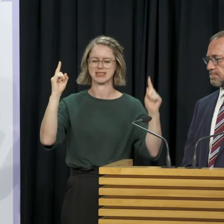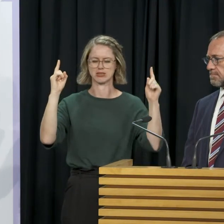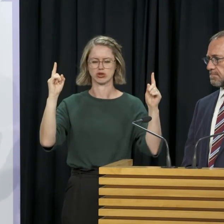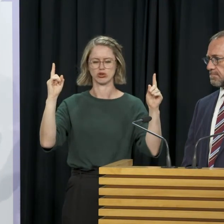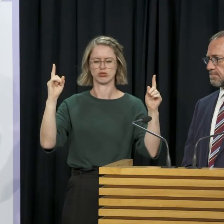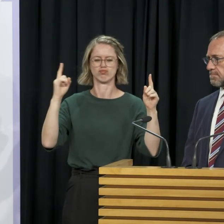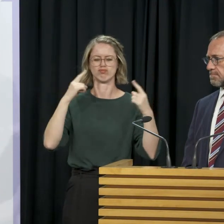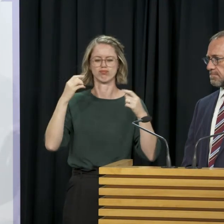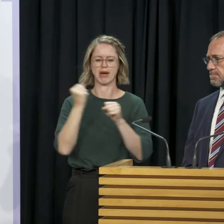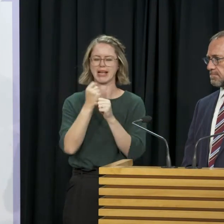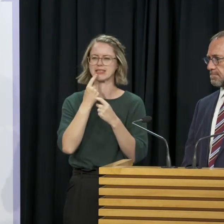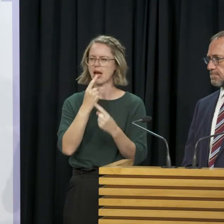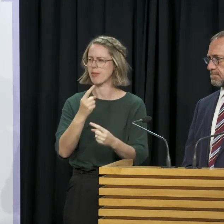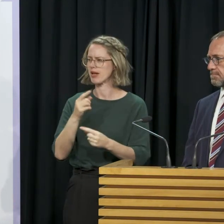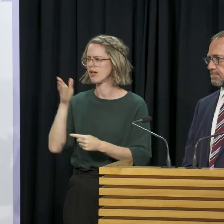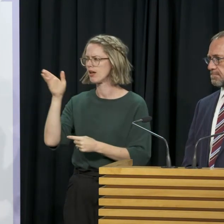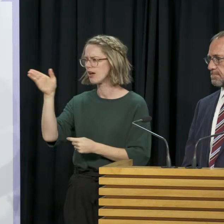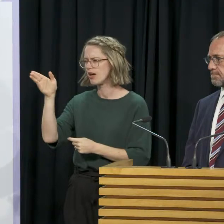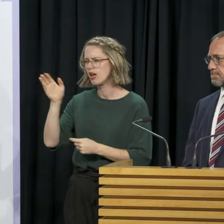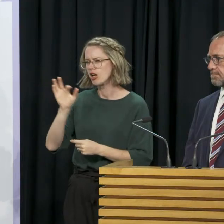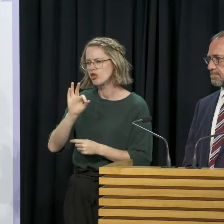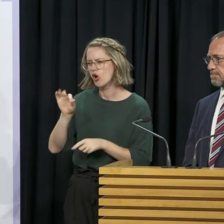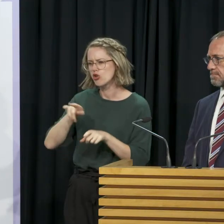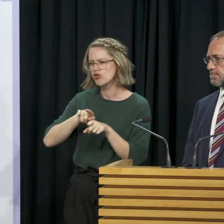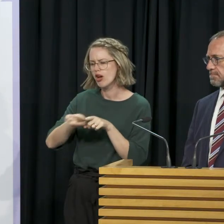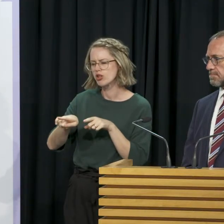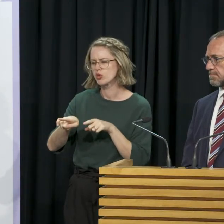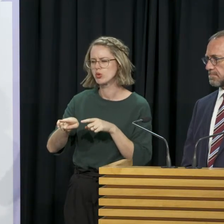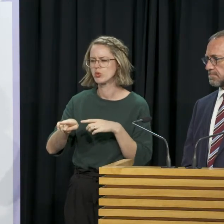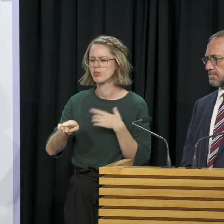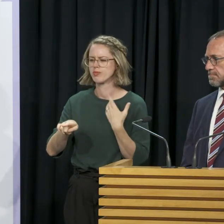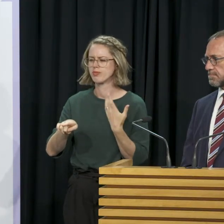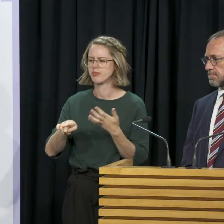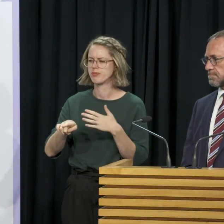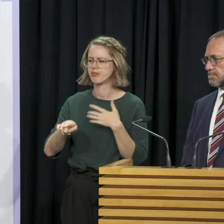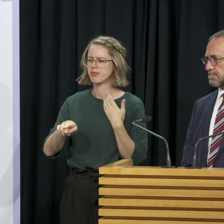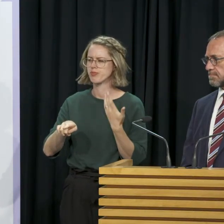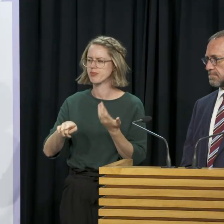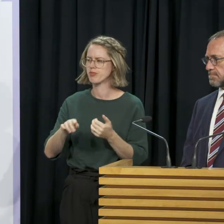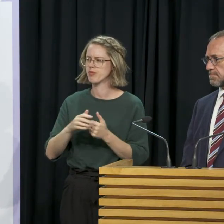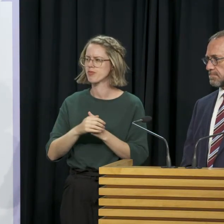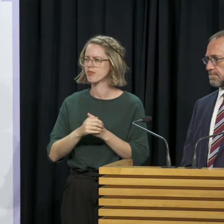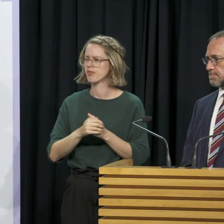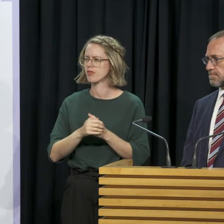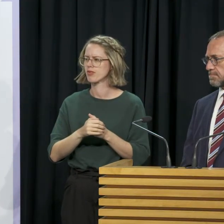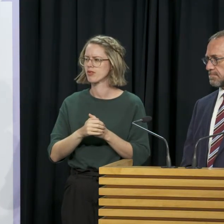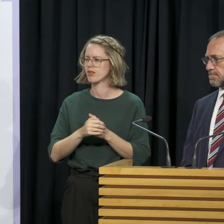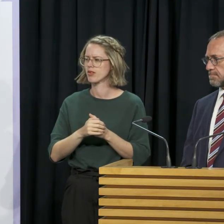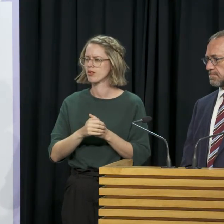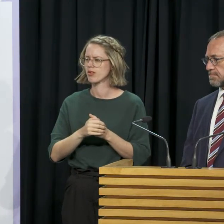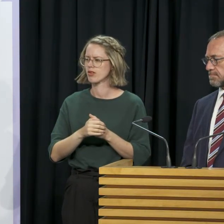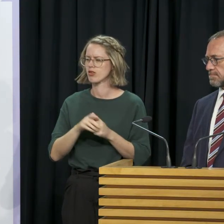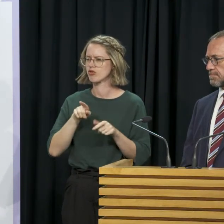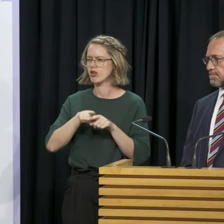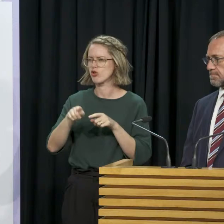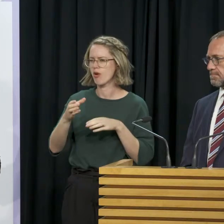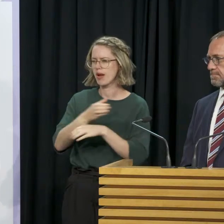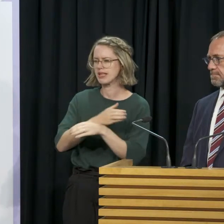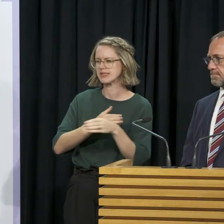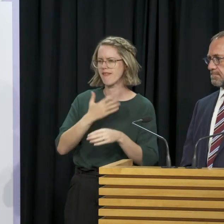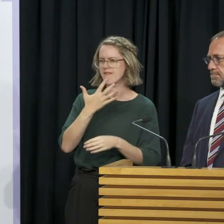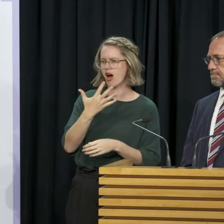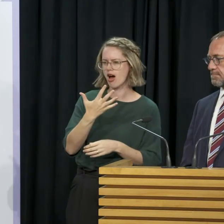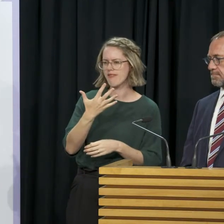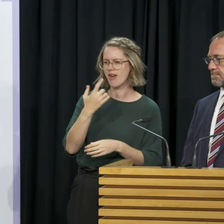our own statement. This wasn't some sort of attempt to kind of a sort of substitute for Five Eyes, was it? I mean, it looked like